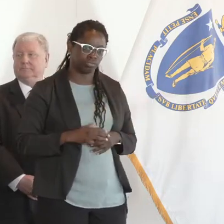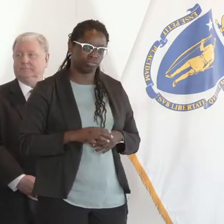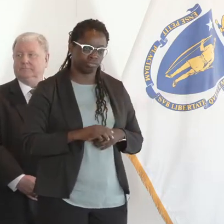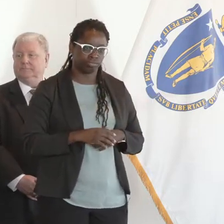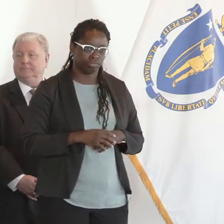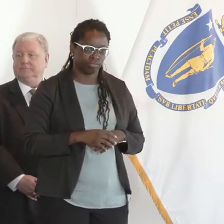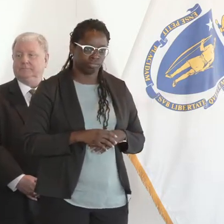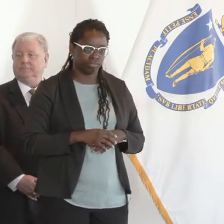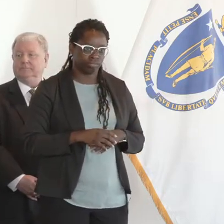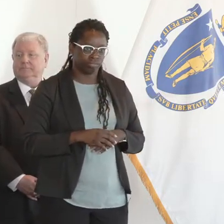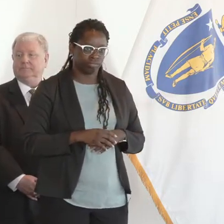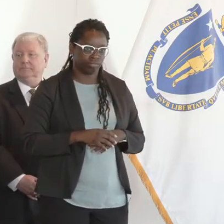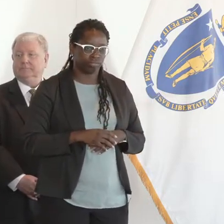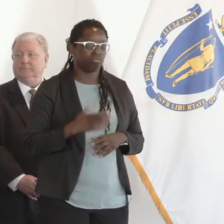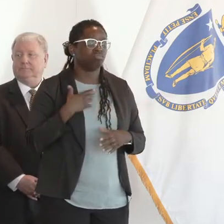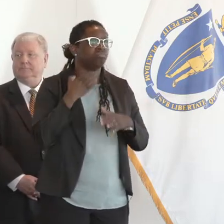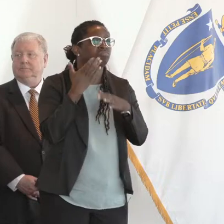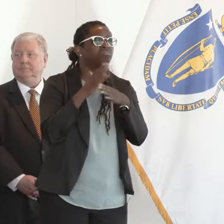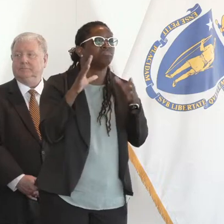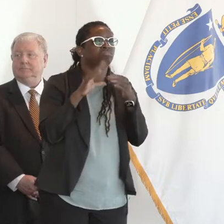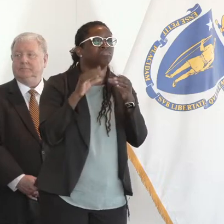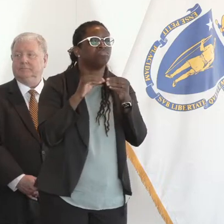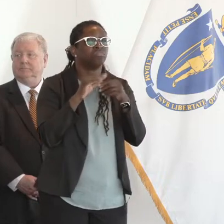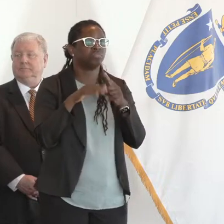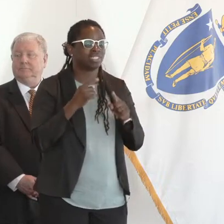I share a little bit of the Premier's sort of